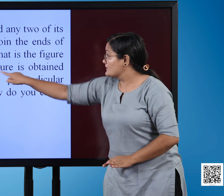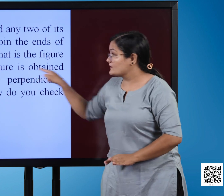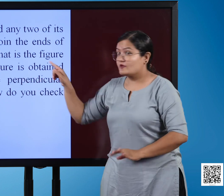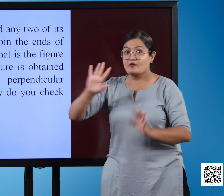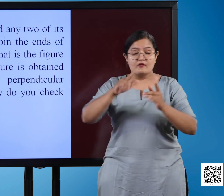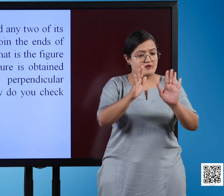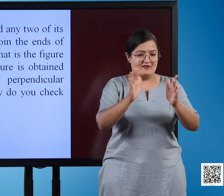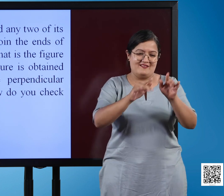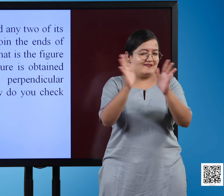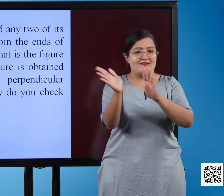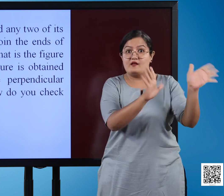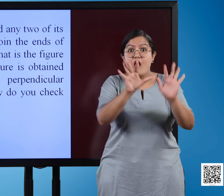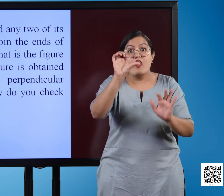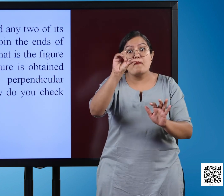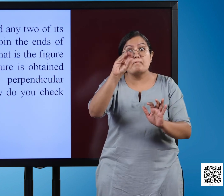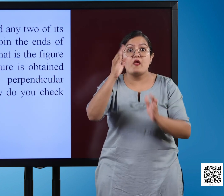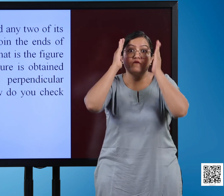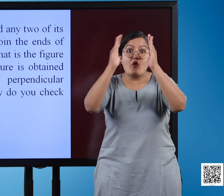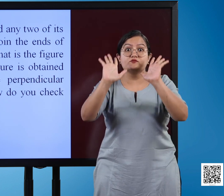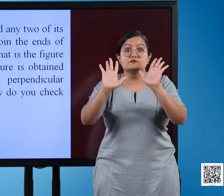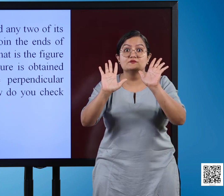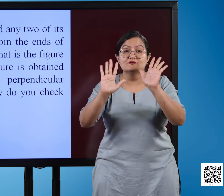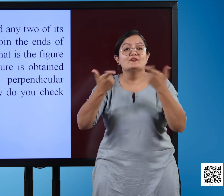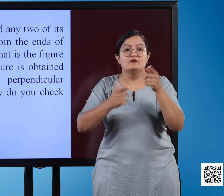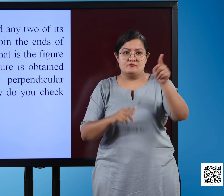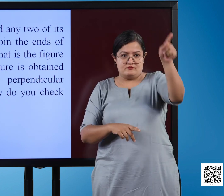What figure is obtained if the diameters are perpendicular